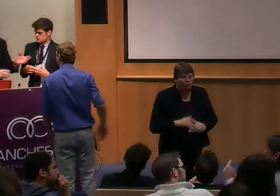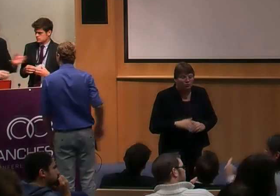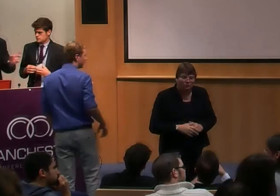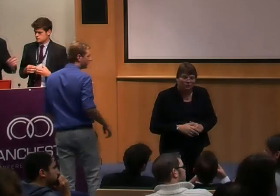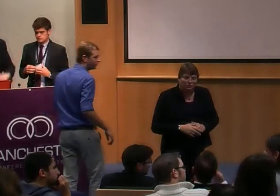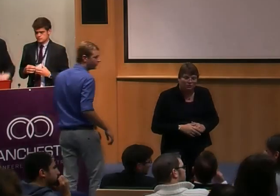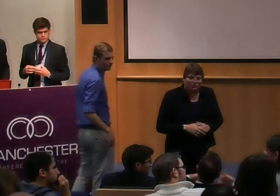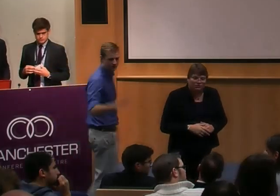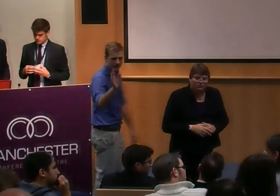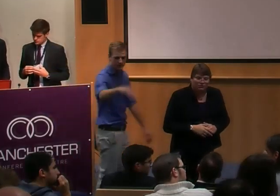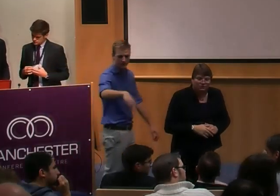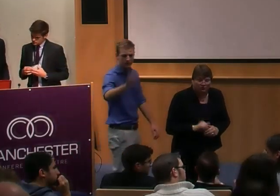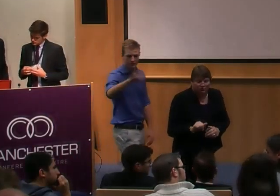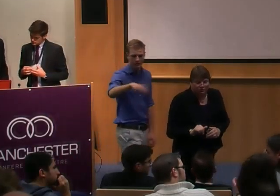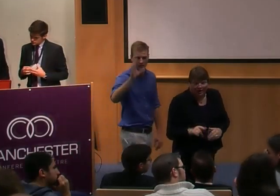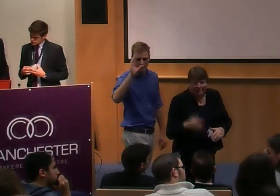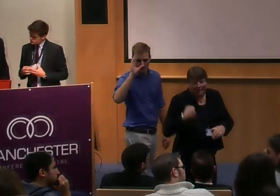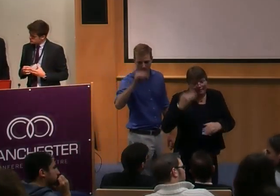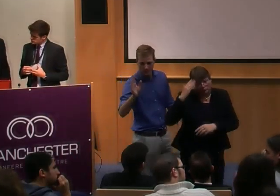Once you change to Twitter, I'll ask you